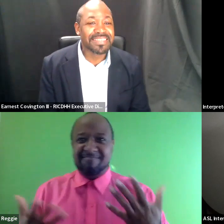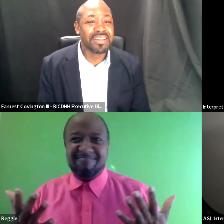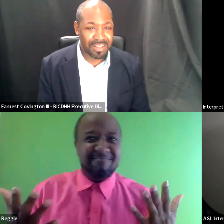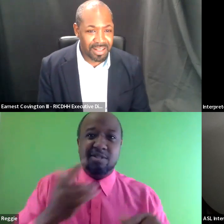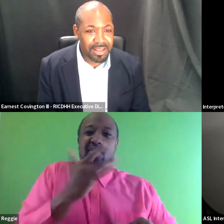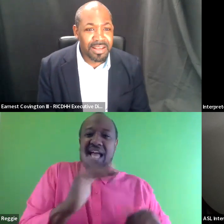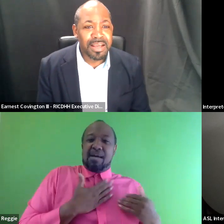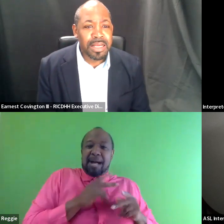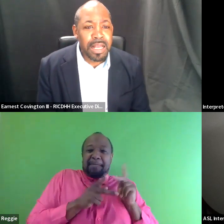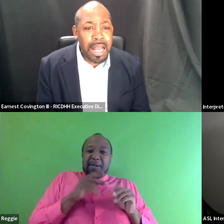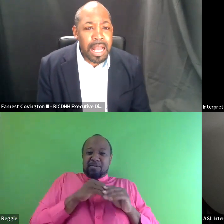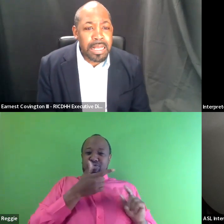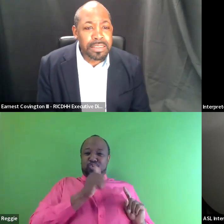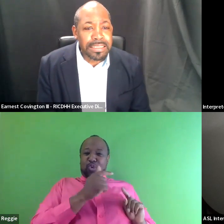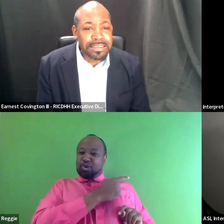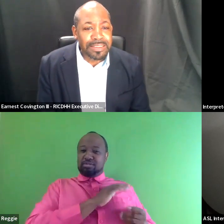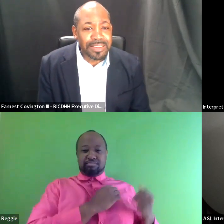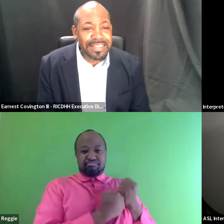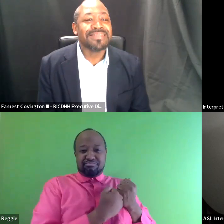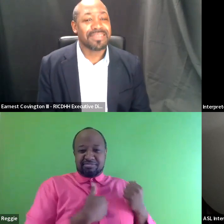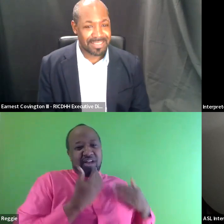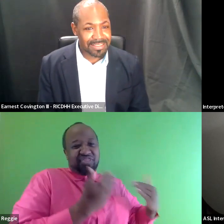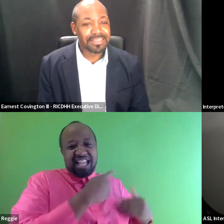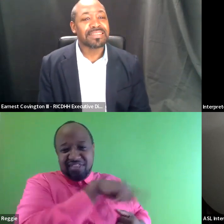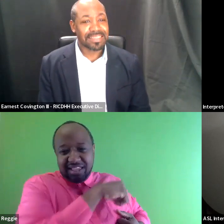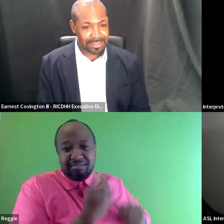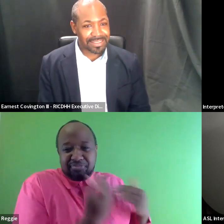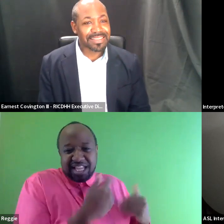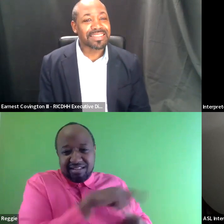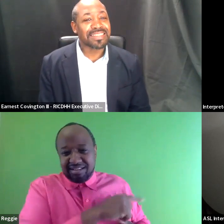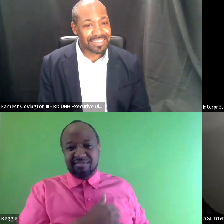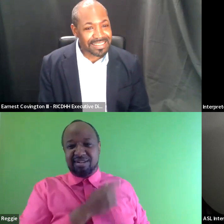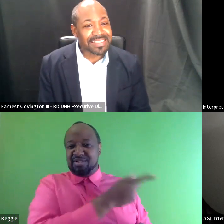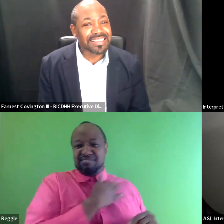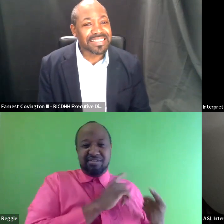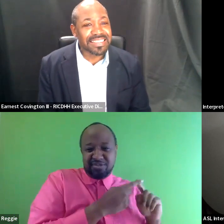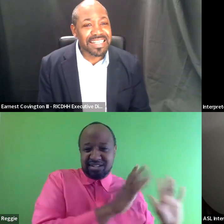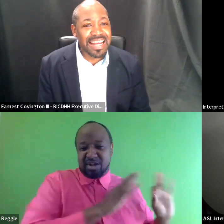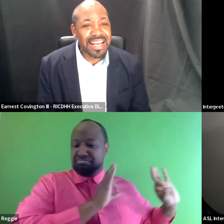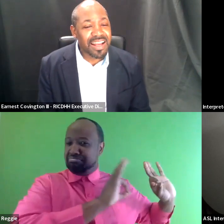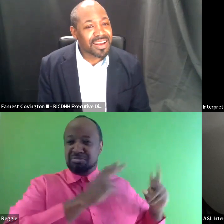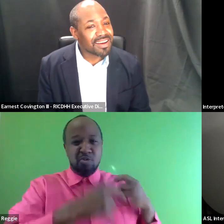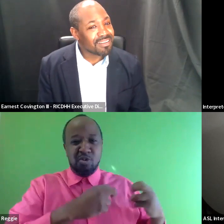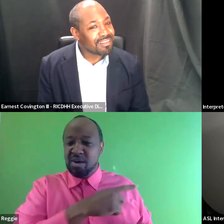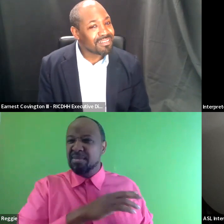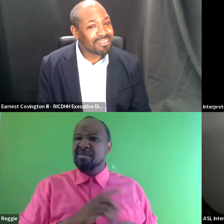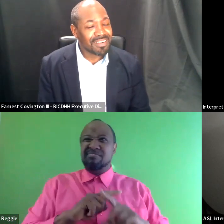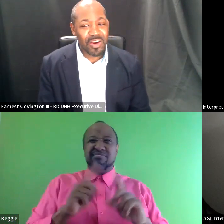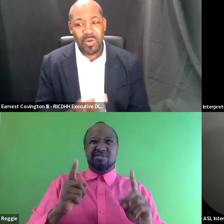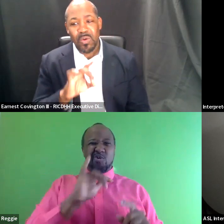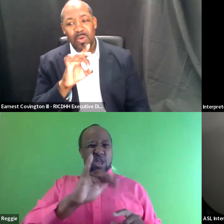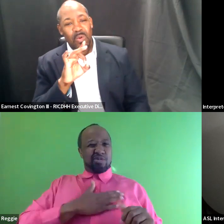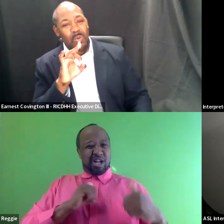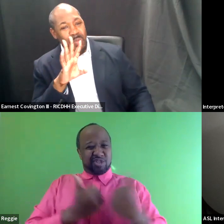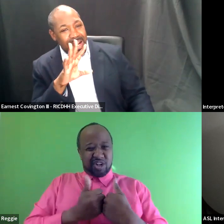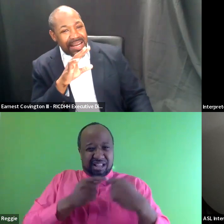will. Depends on their family, their deaf schools, their sports and hobbies, where they're from. Like, you know, me, I'm all about Georgia, right? I've got friends